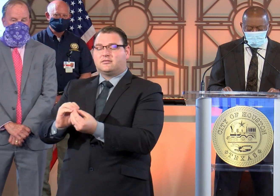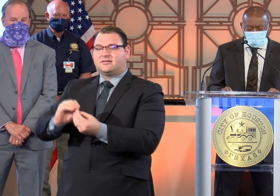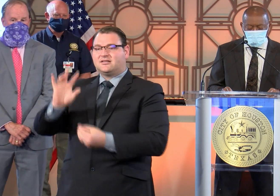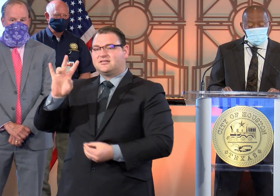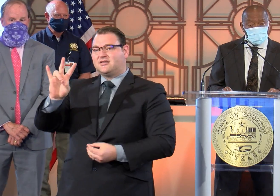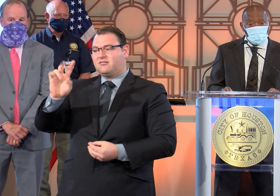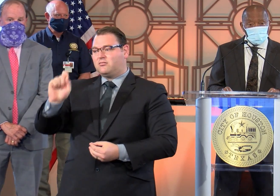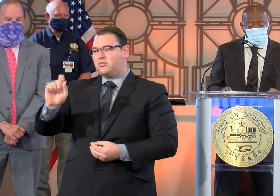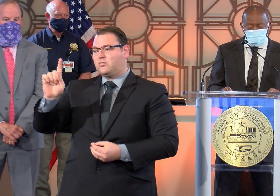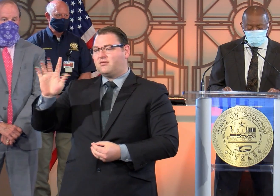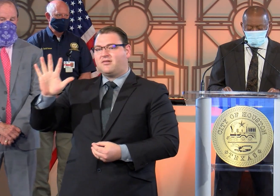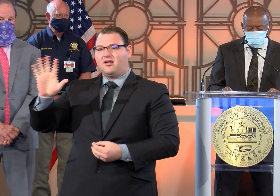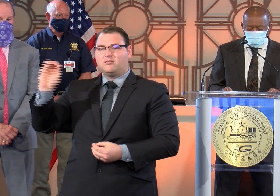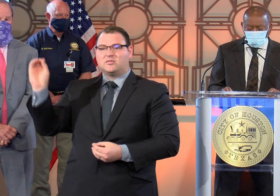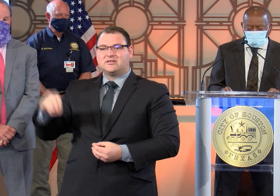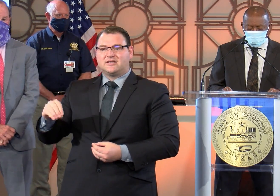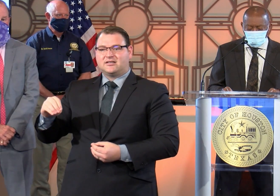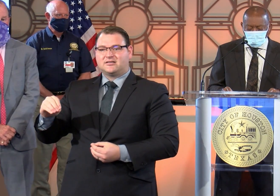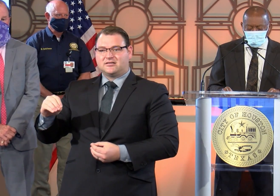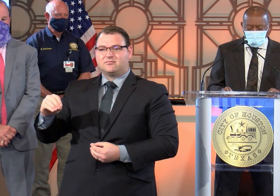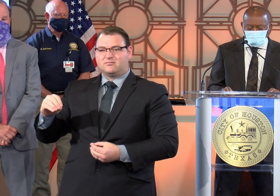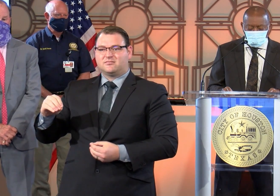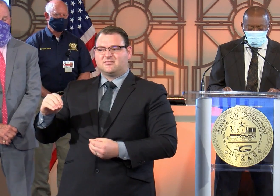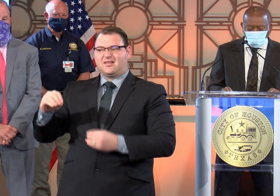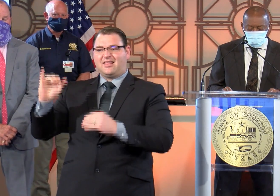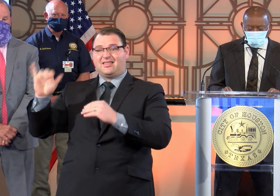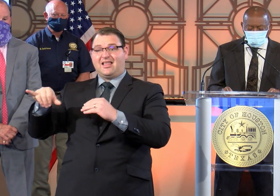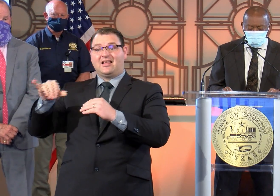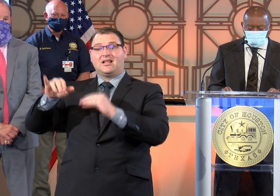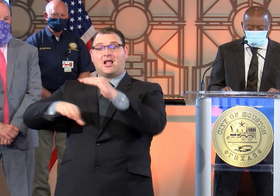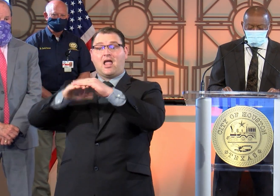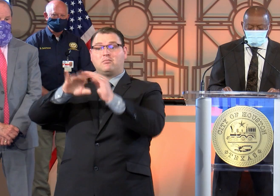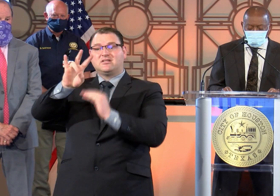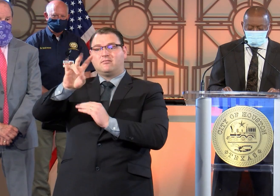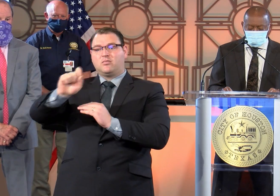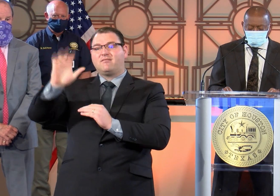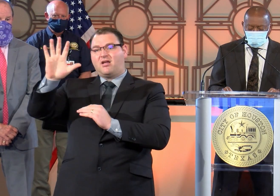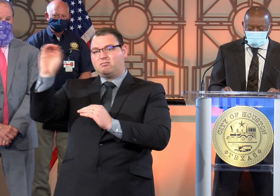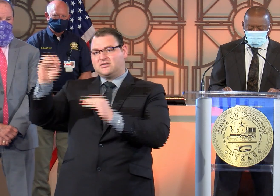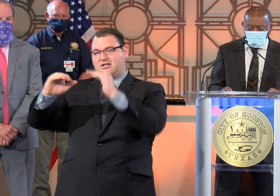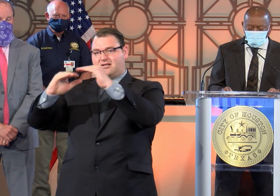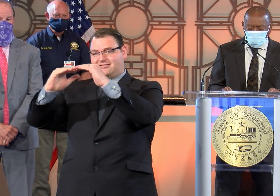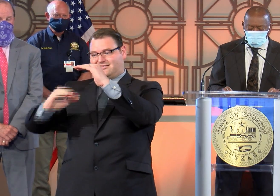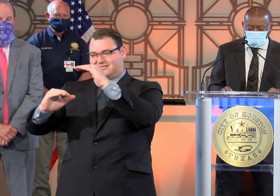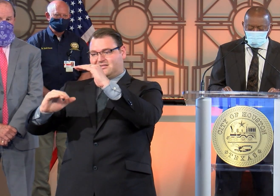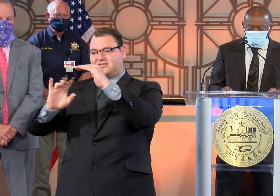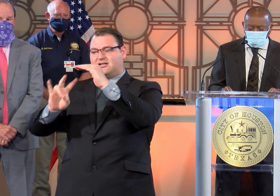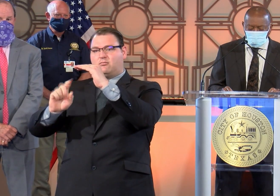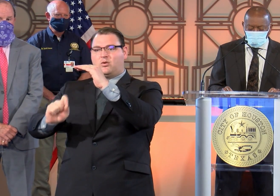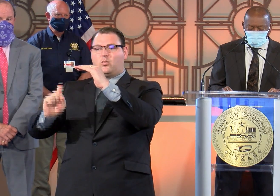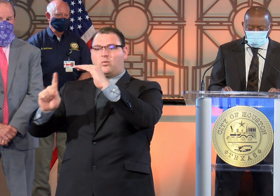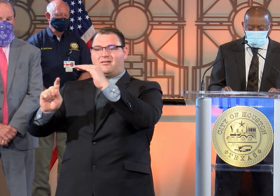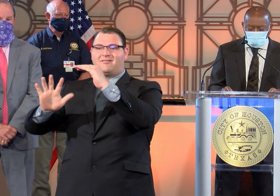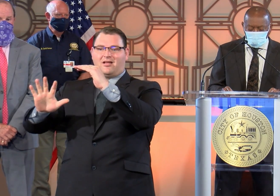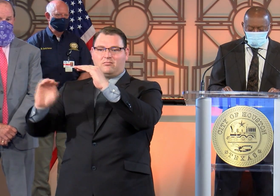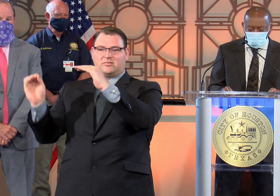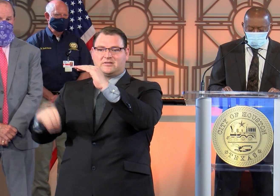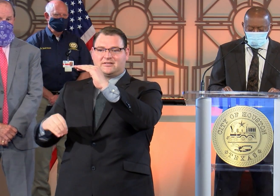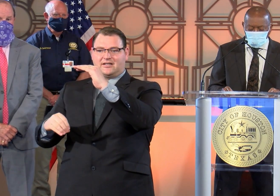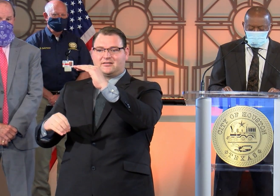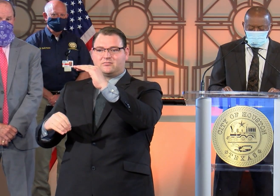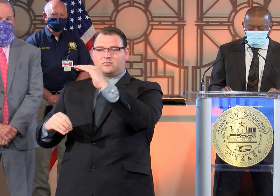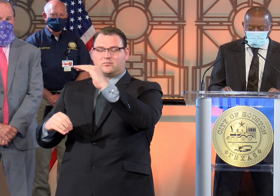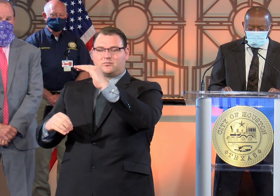7.15%. That is below that 7.5, 7.15% less than 0.5% below the